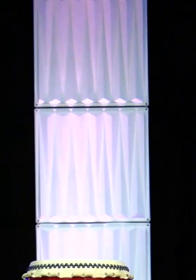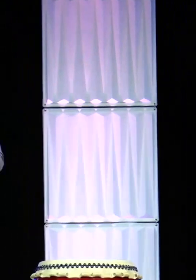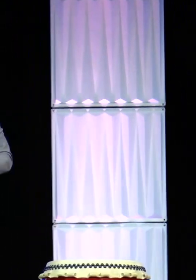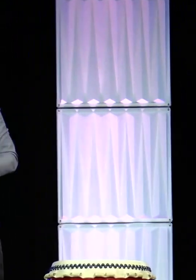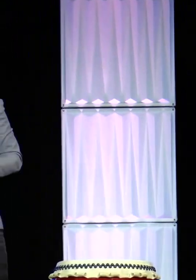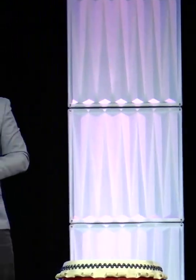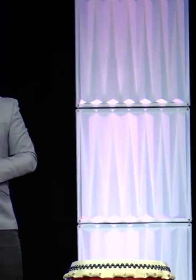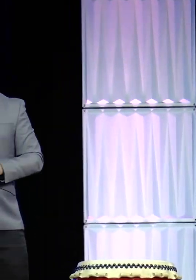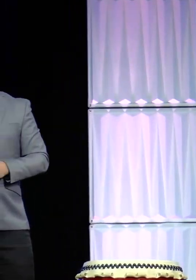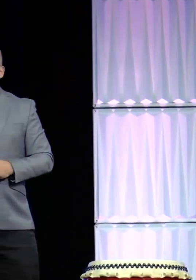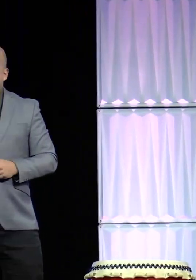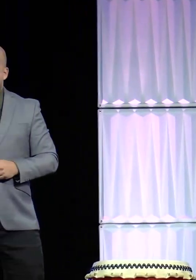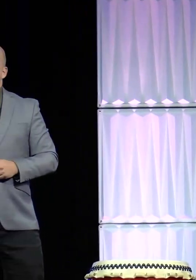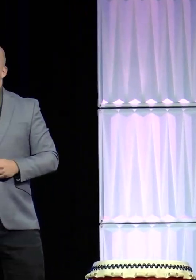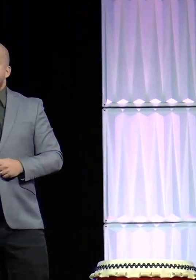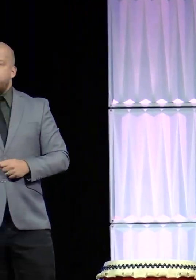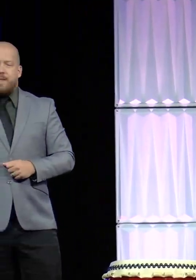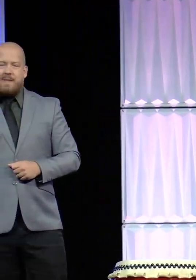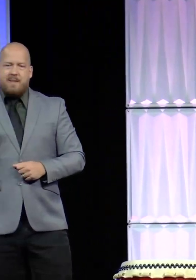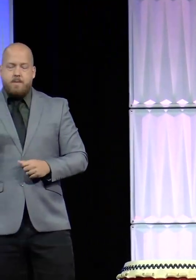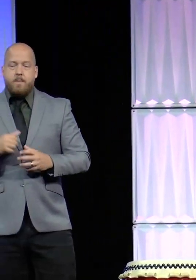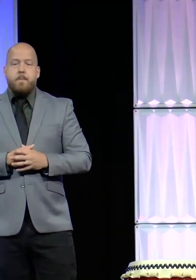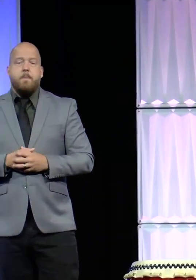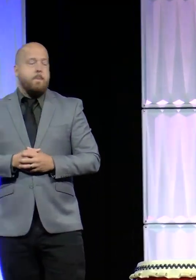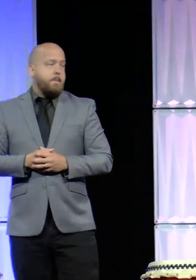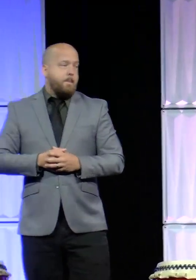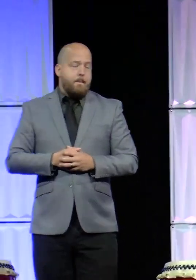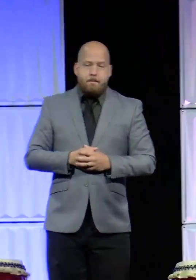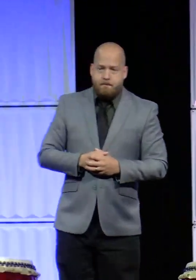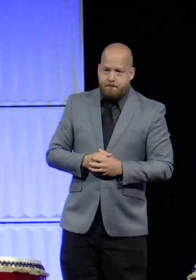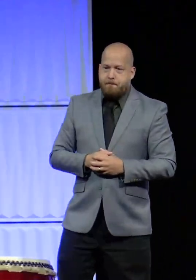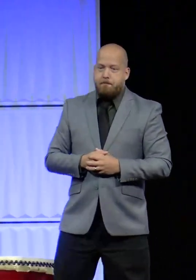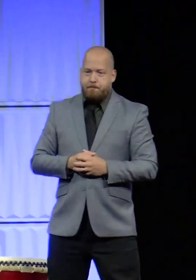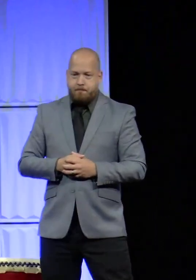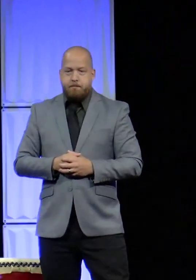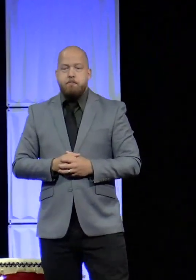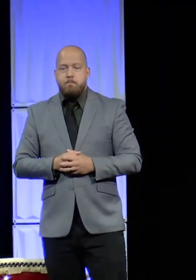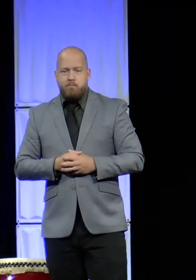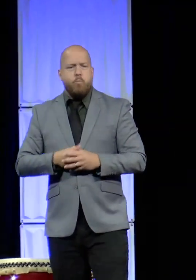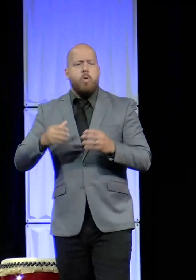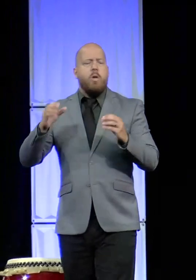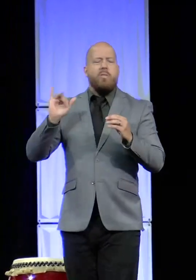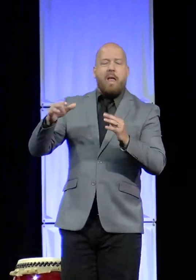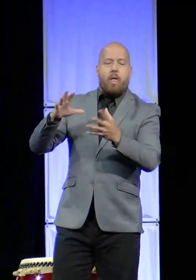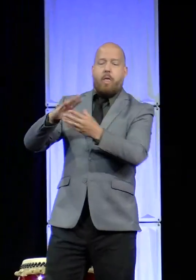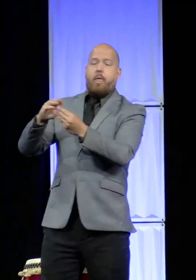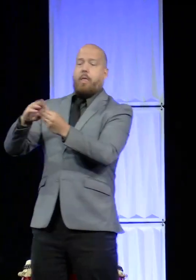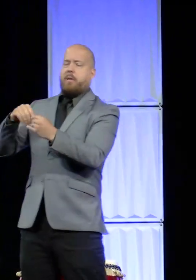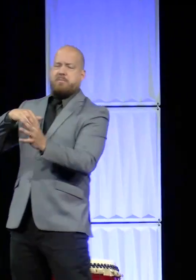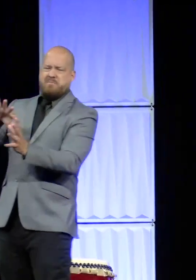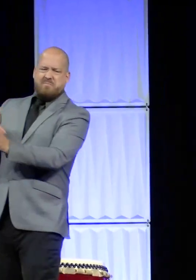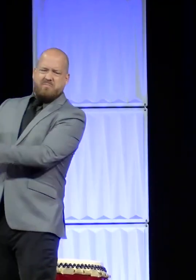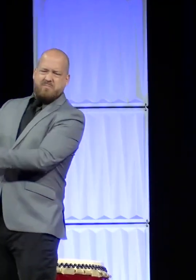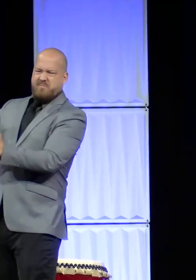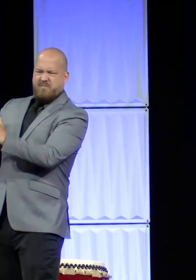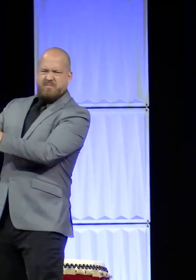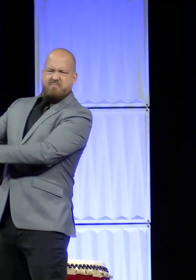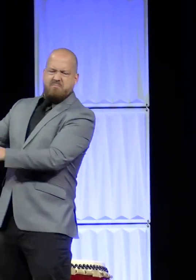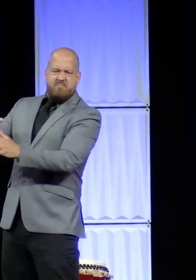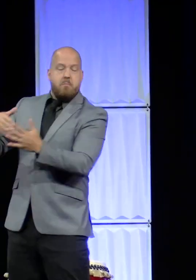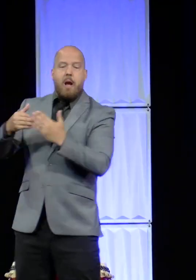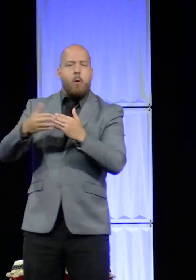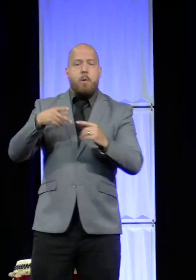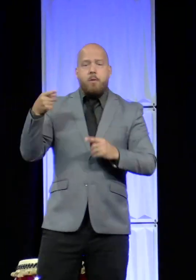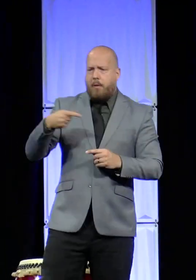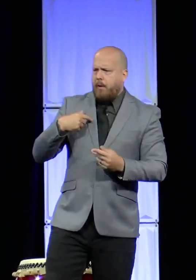I met Sammy. He was coming toward me with a group of young men behind him, and I was like shaking his hand, and he looked